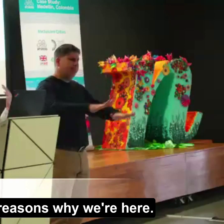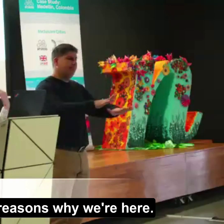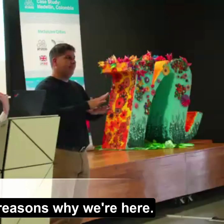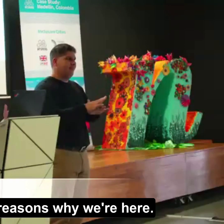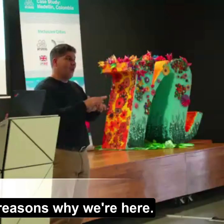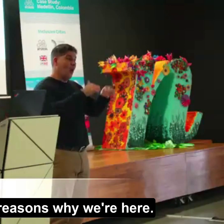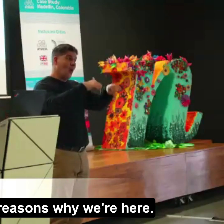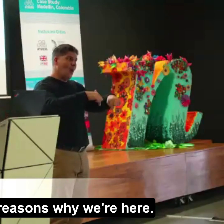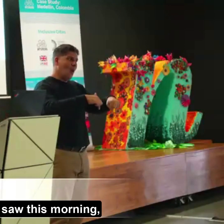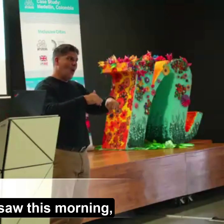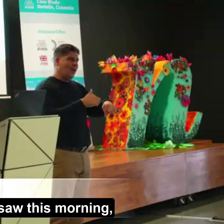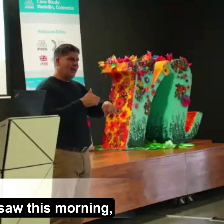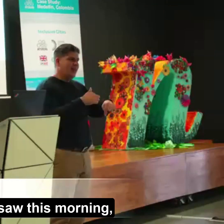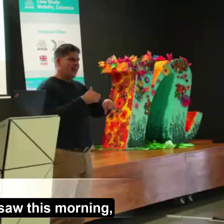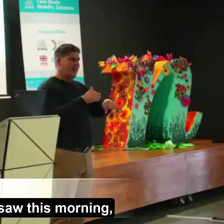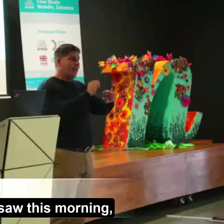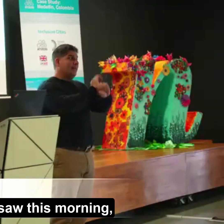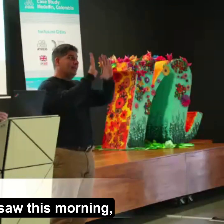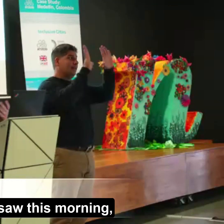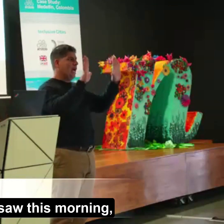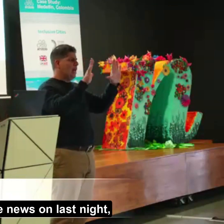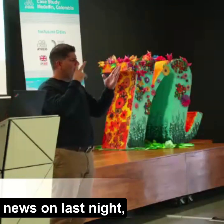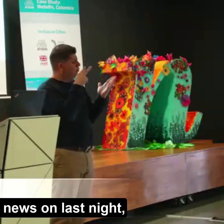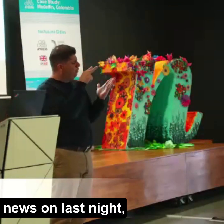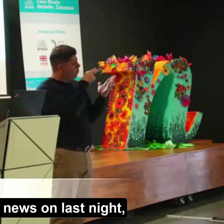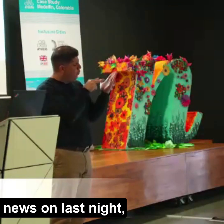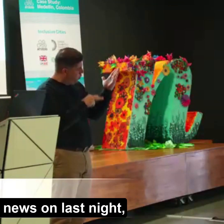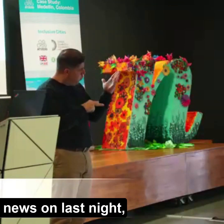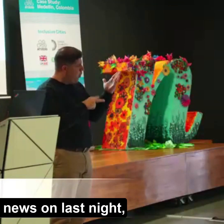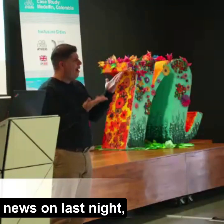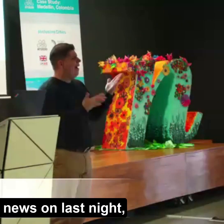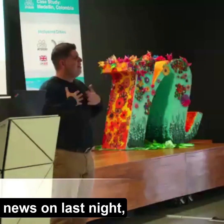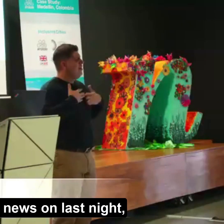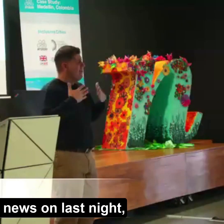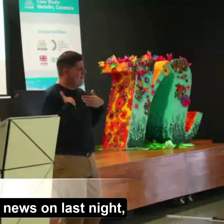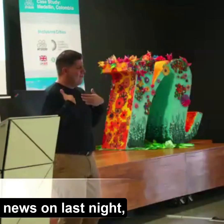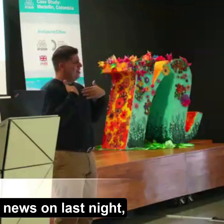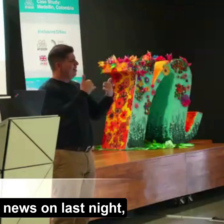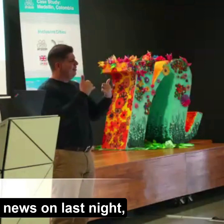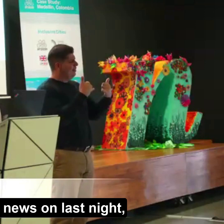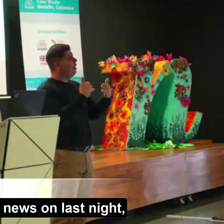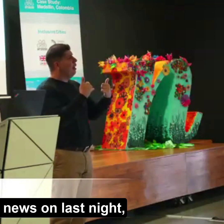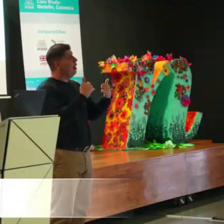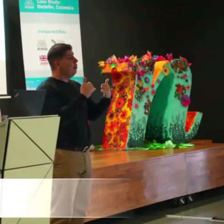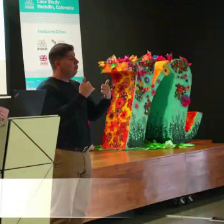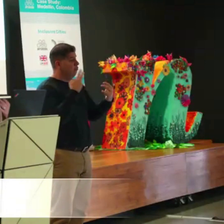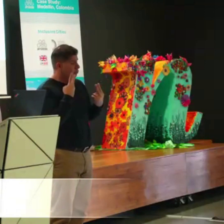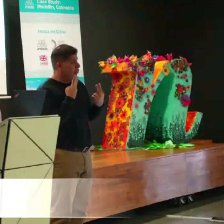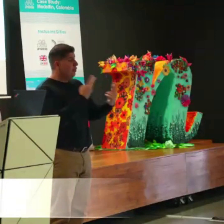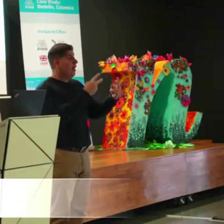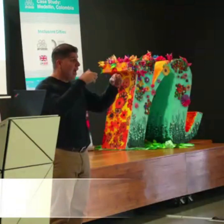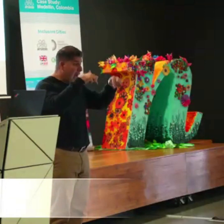one of the reasons why we're here. What we saw this morning, reading the news, and last night,